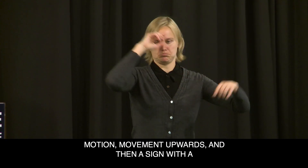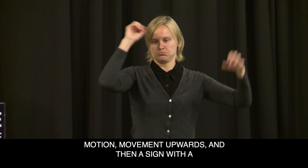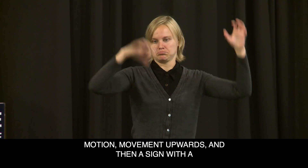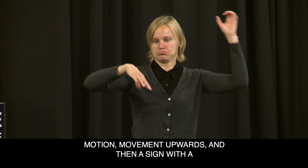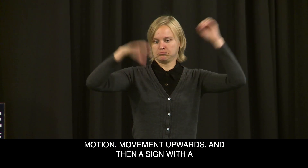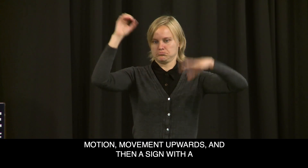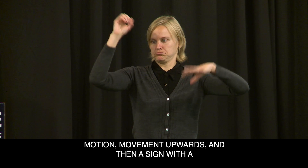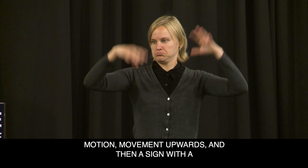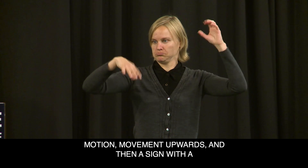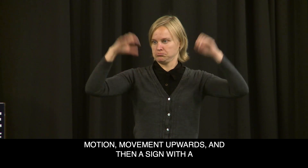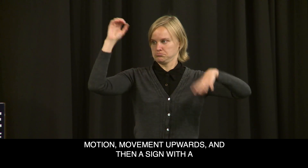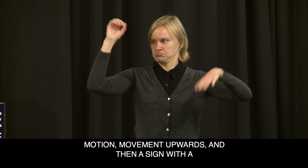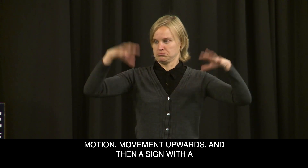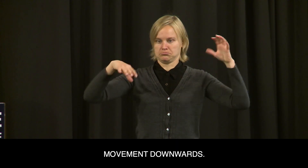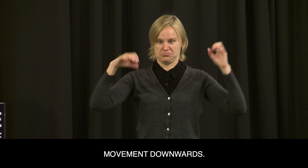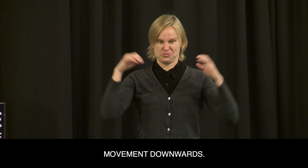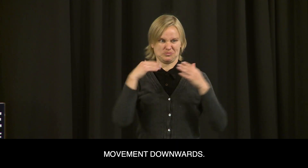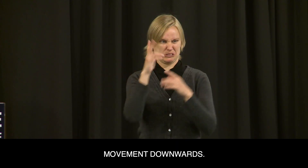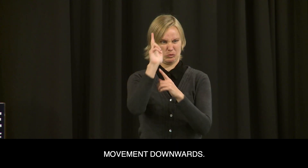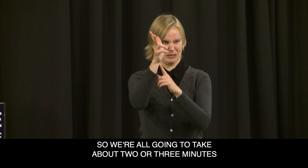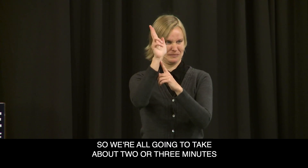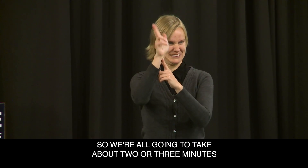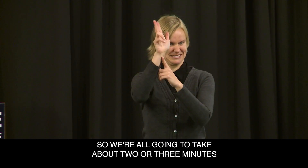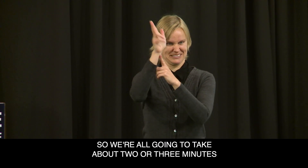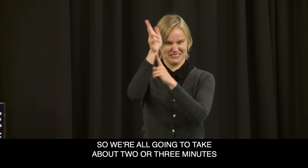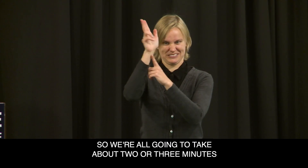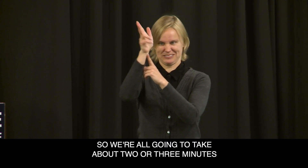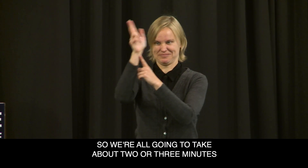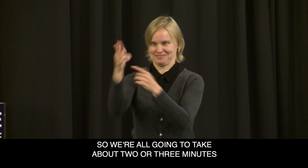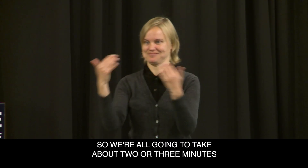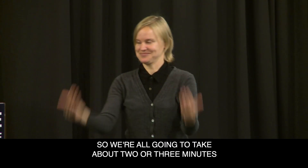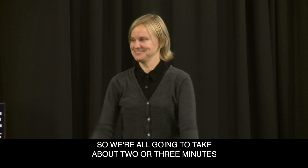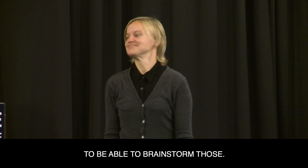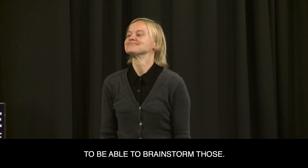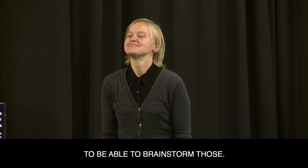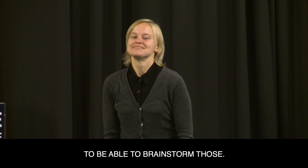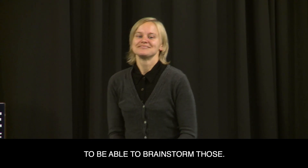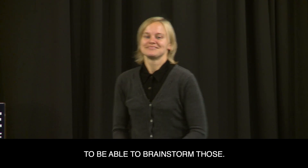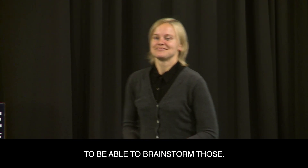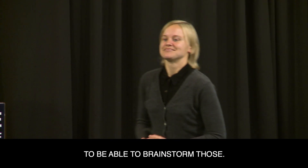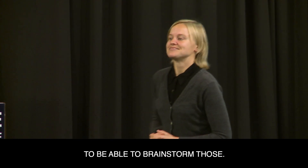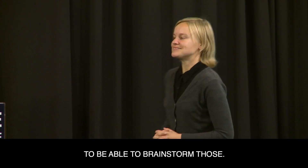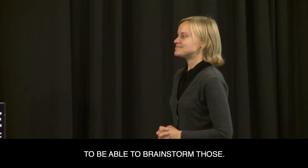movement upwards, and then a sign with a movement downwards. So we're all going to take about 2 or 3 minutes to be able to brainstorm those.